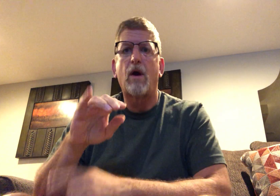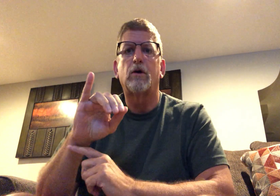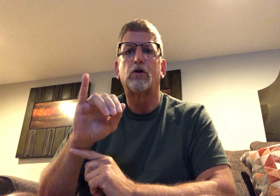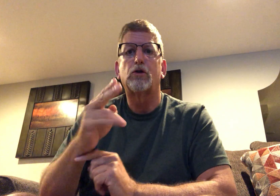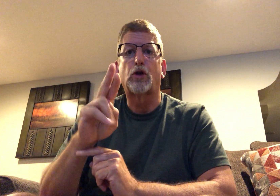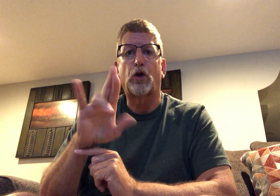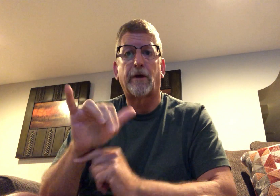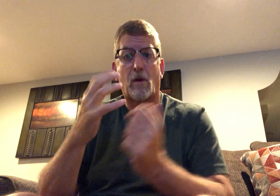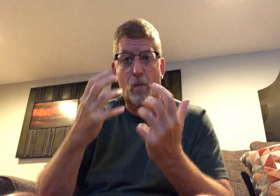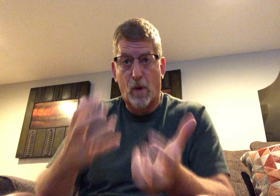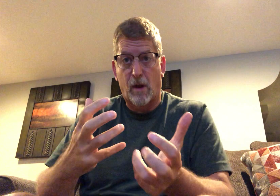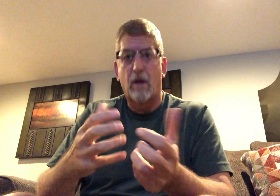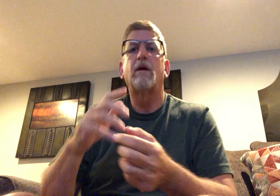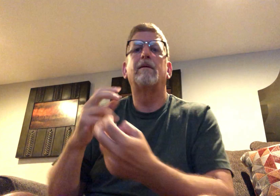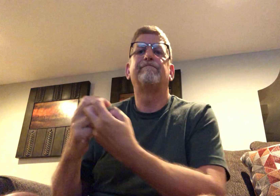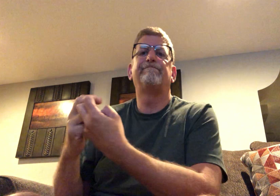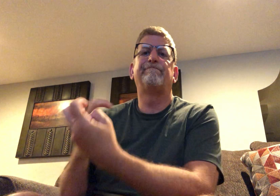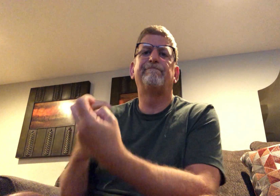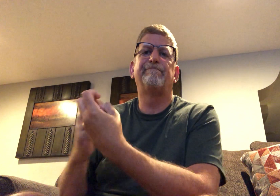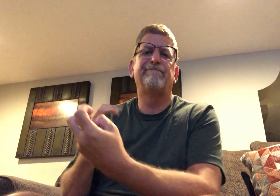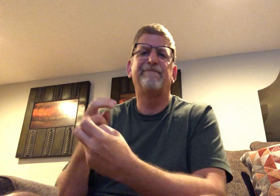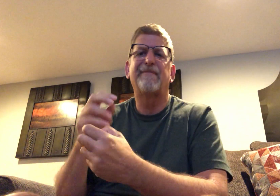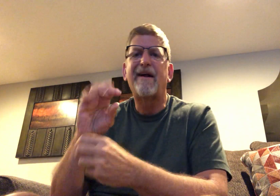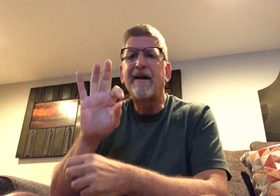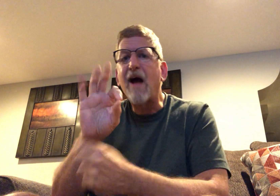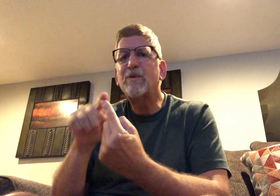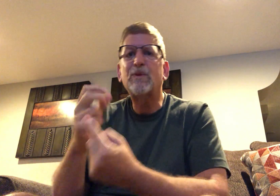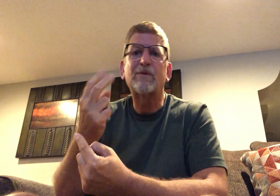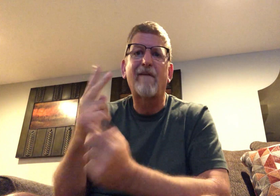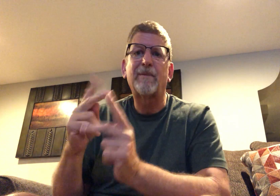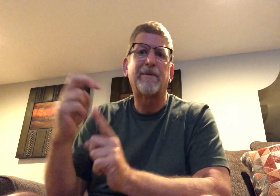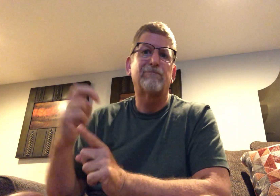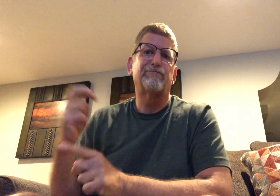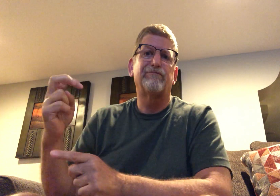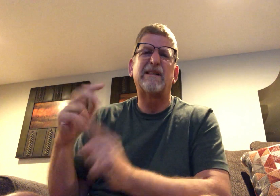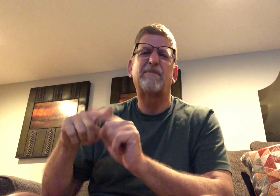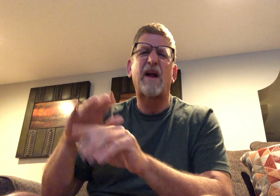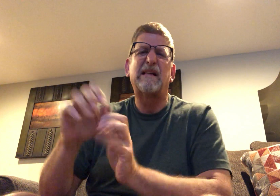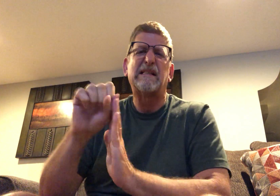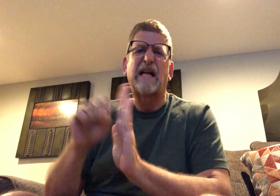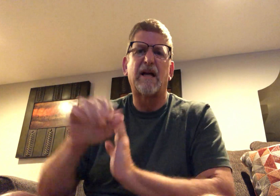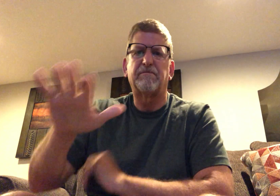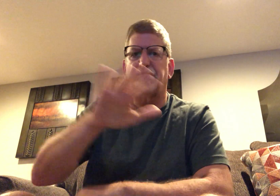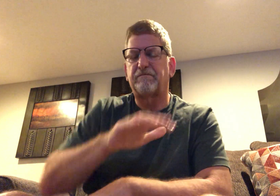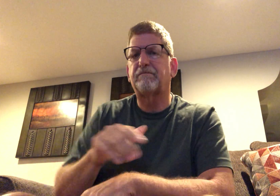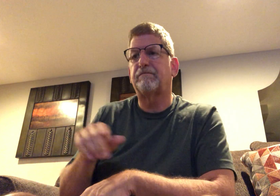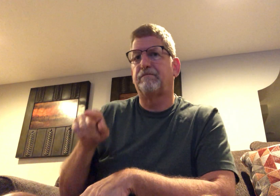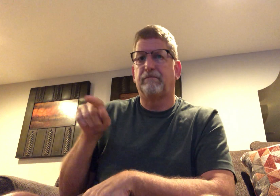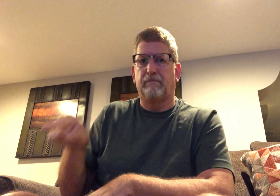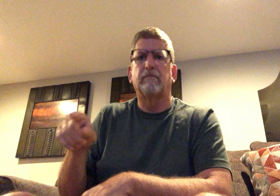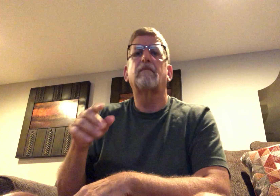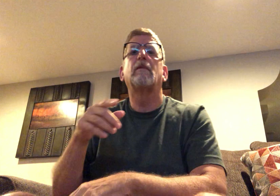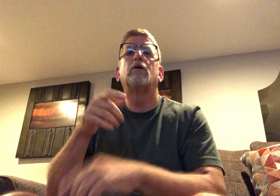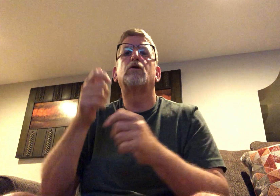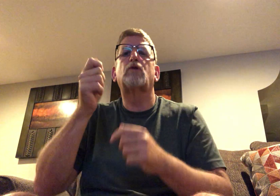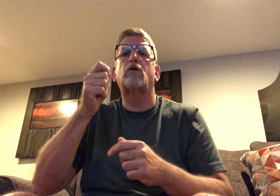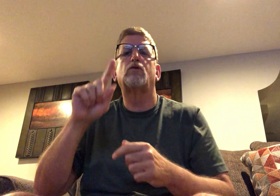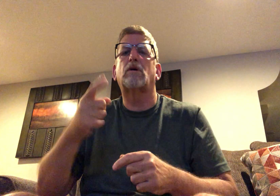is something that I deeply, deeply regret. All of this happening just days after